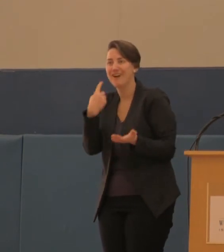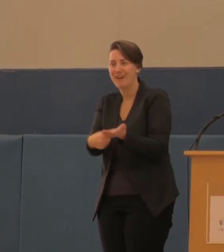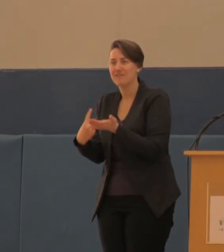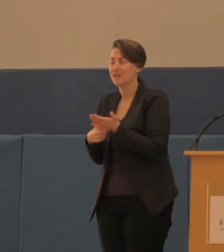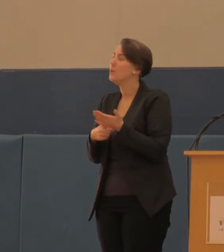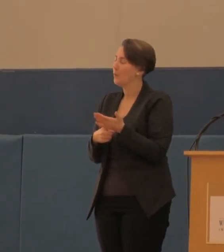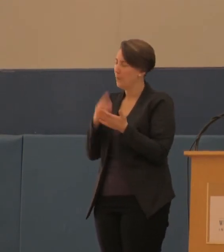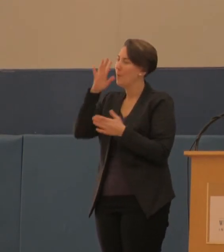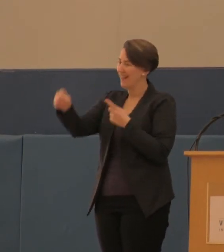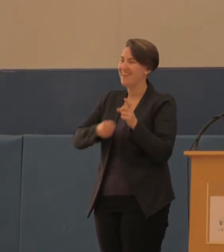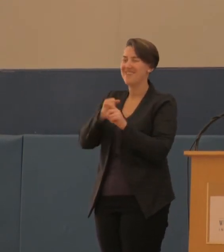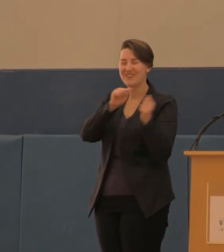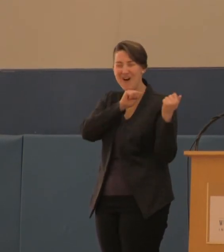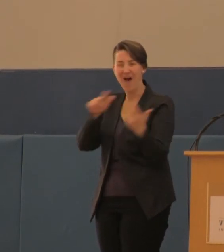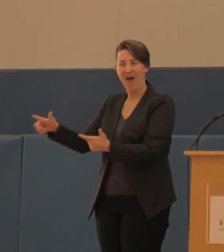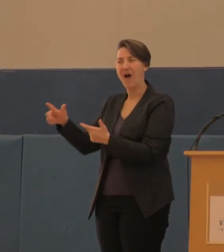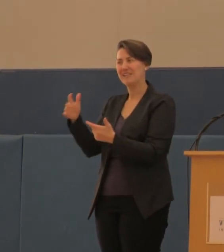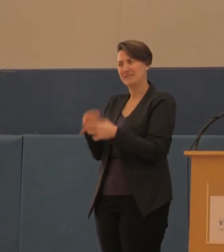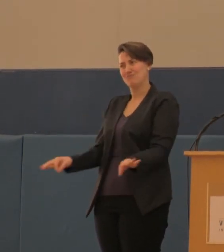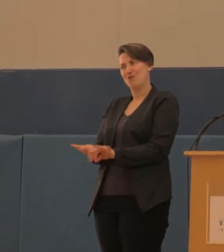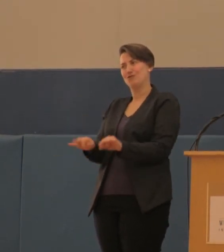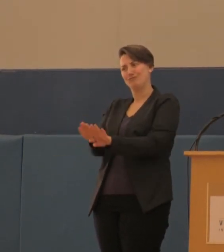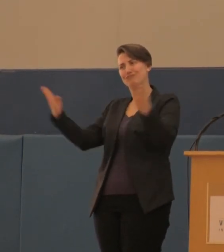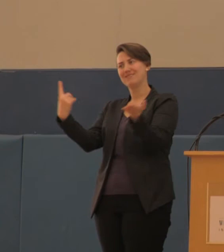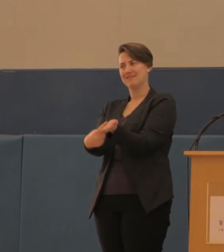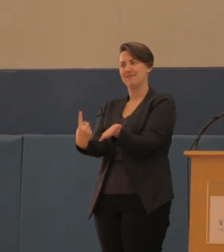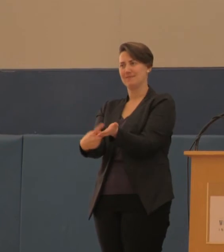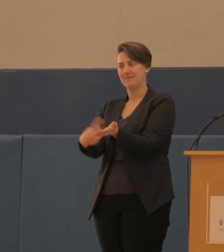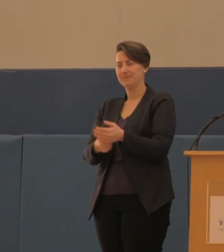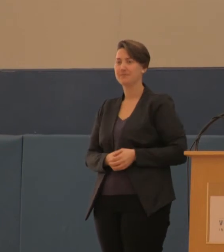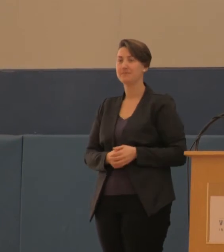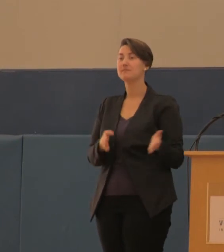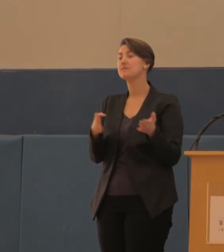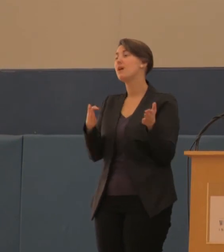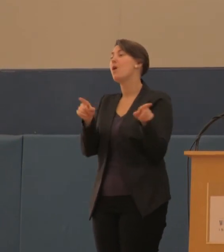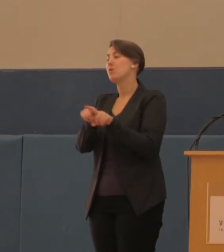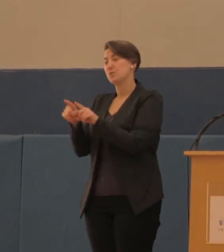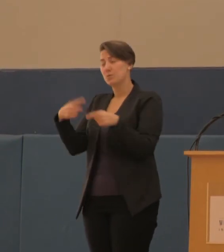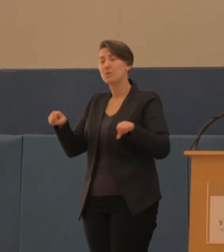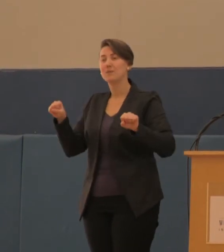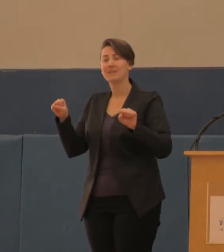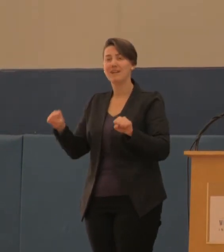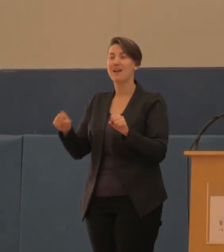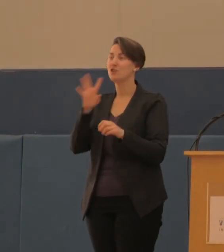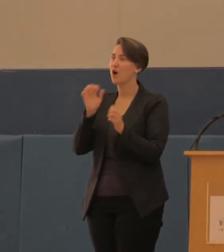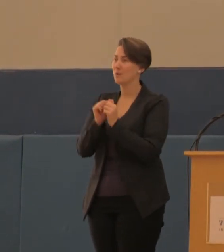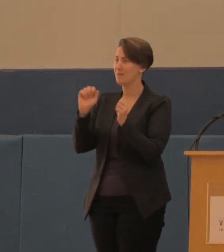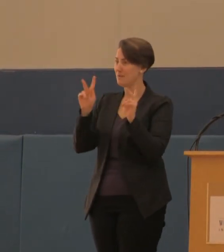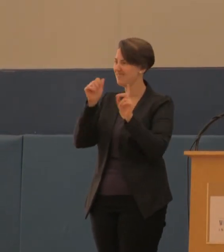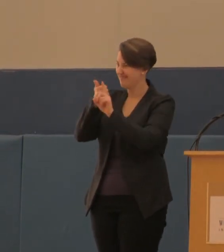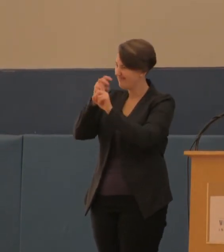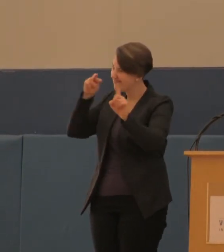really impacts all of us. Let's talk about it. Talk to people, especially people who don't agree with you, even if